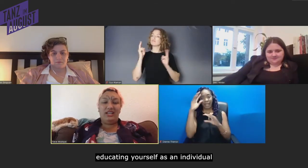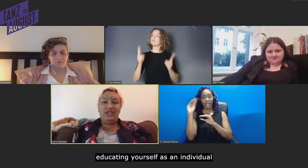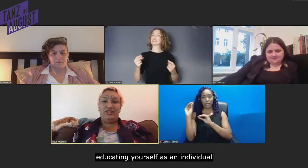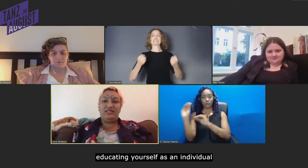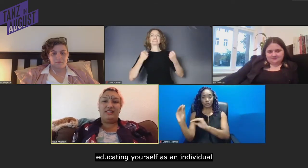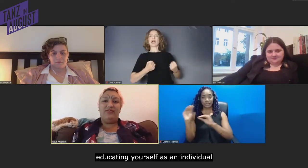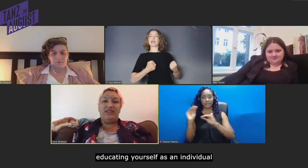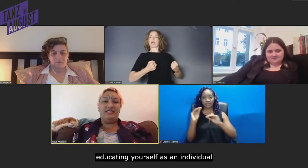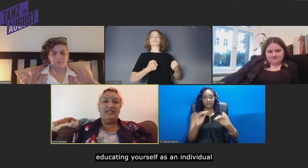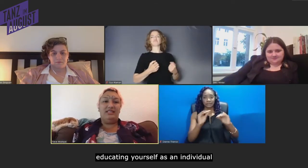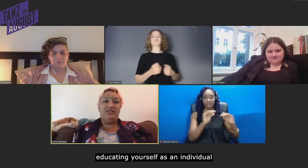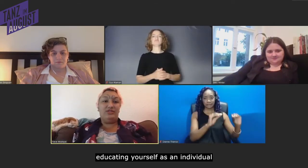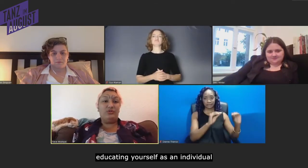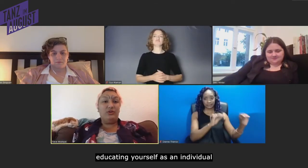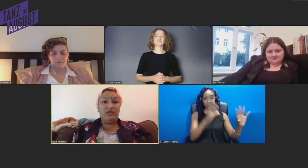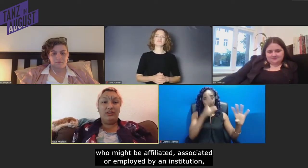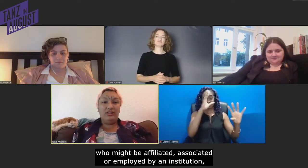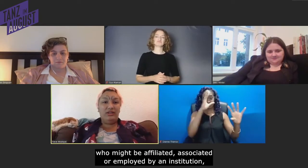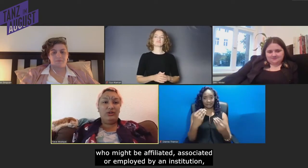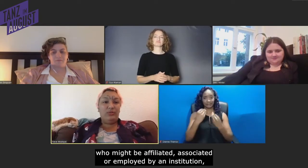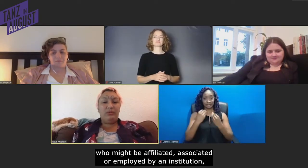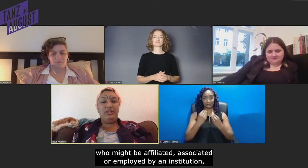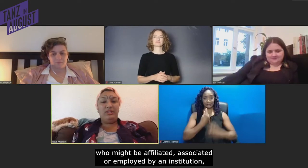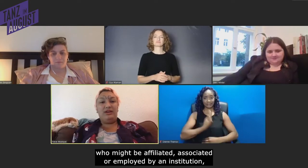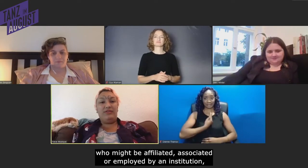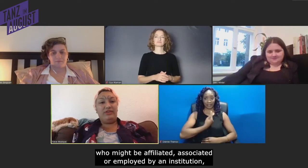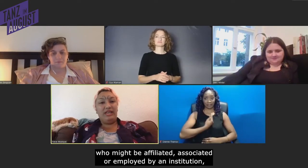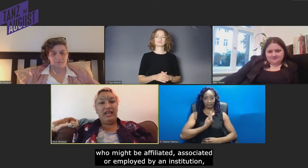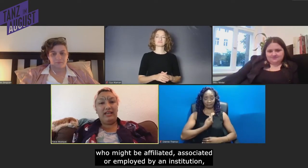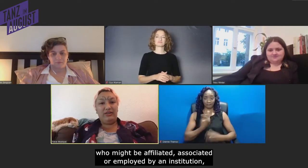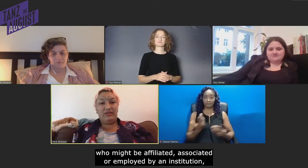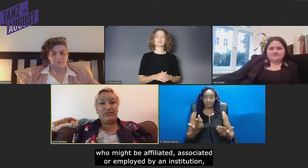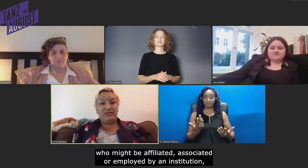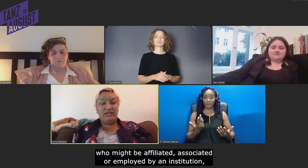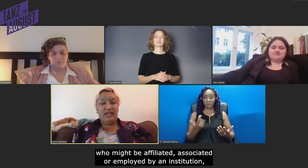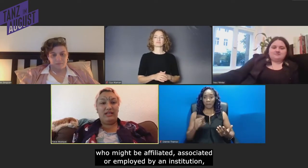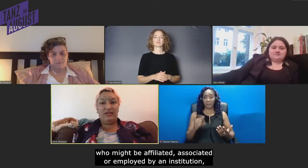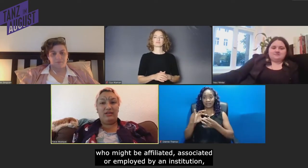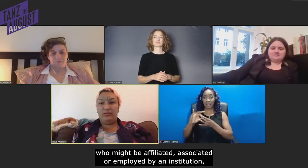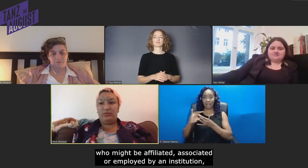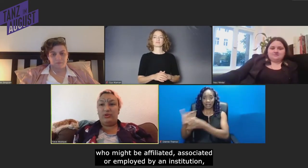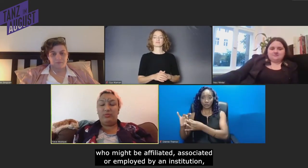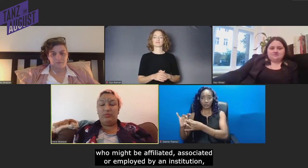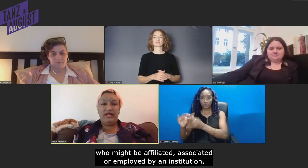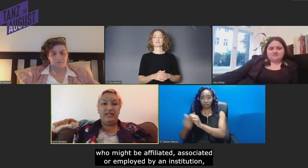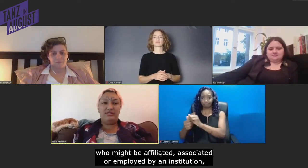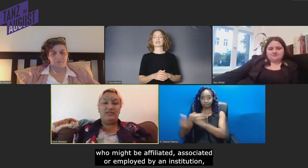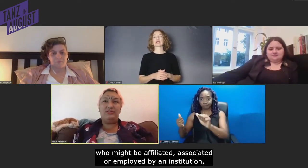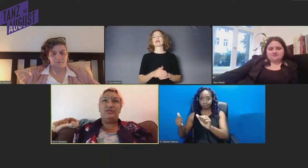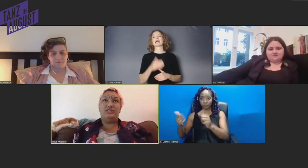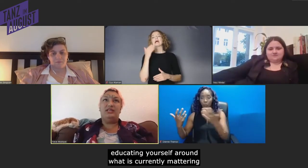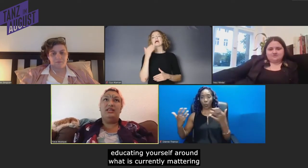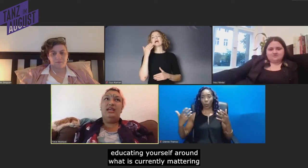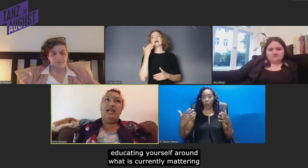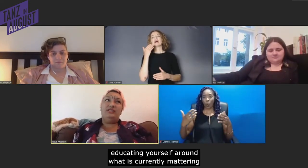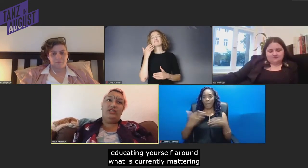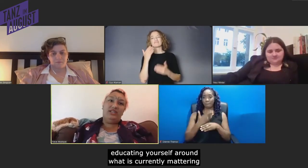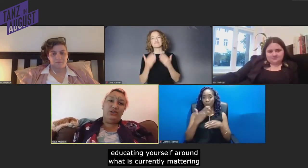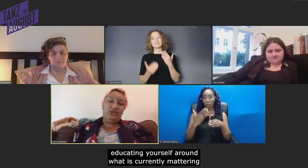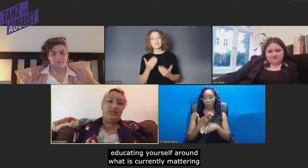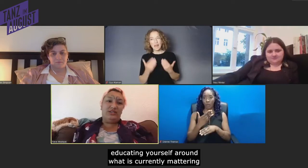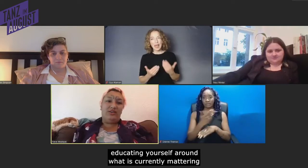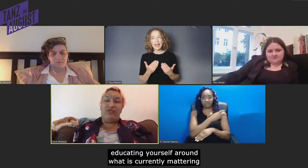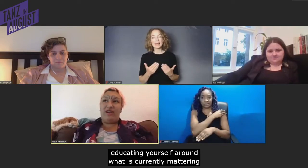educating yourself as an individual who might be affiliated or associated or employed by an institution,